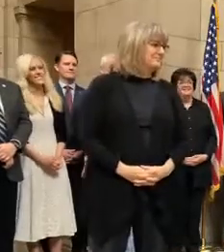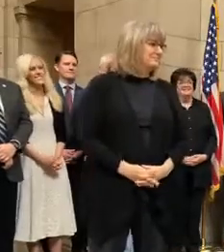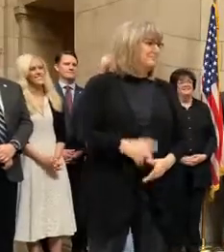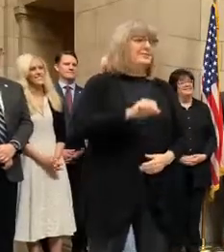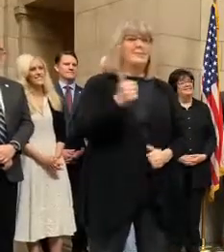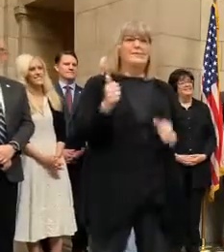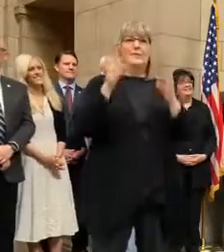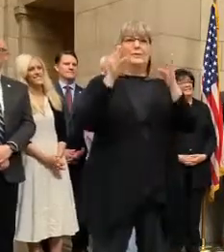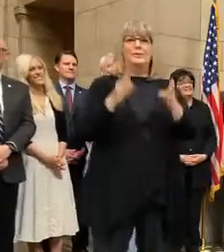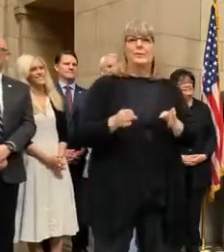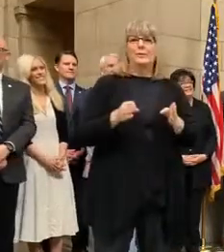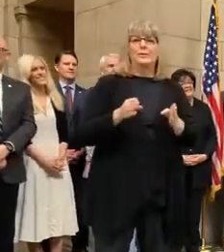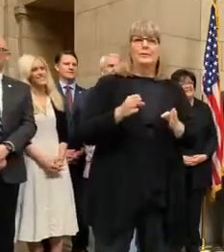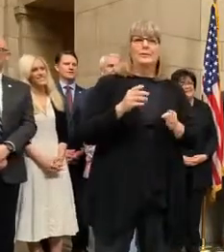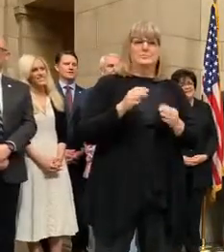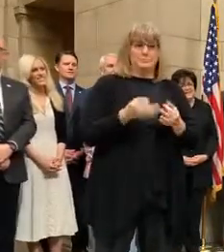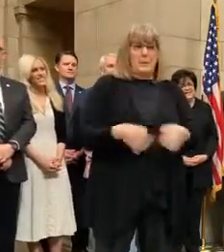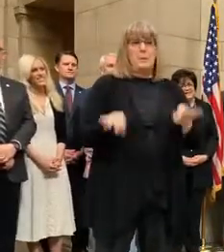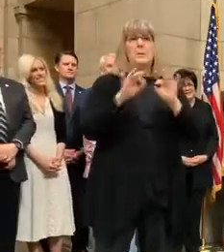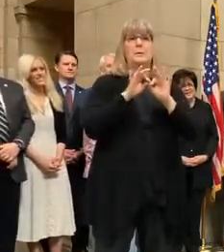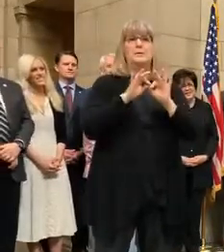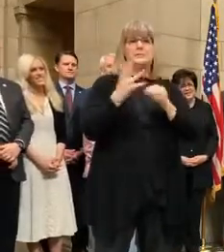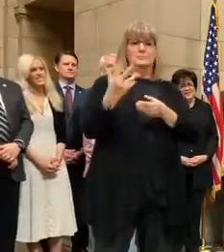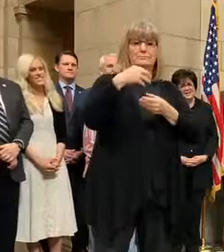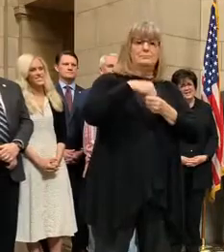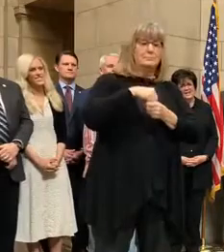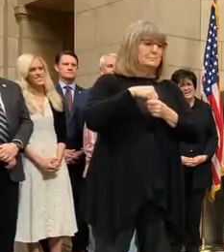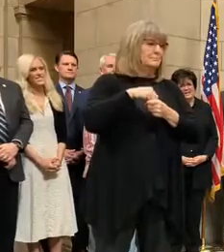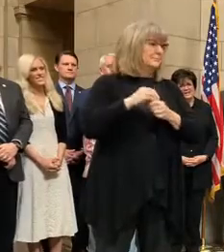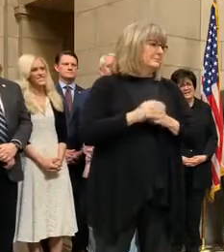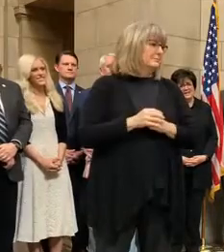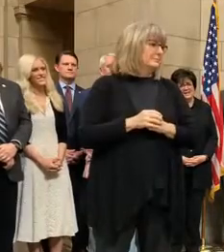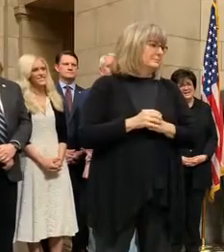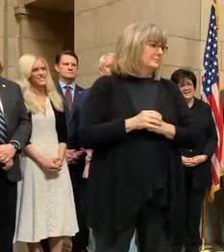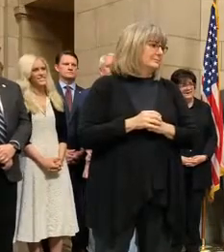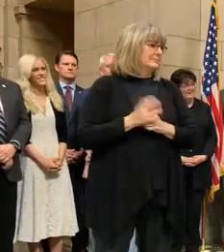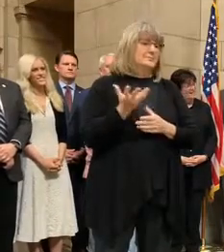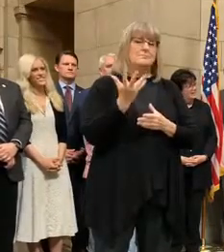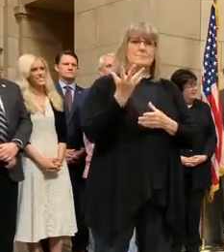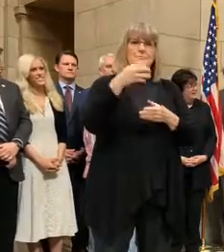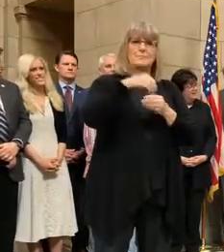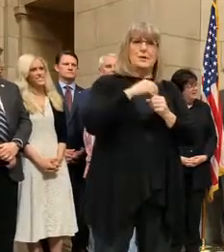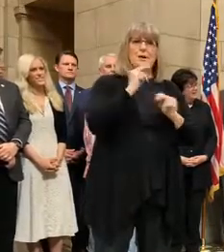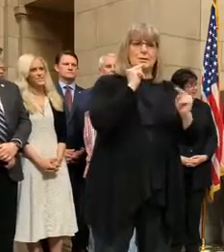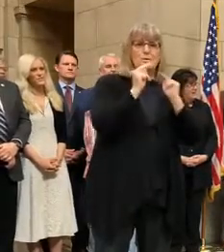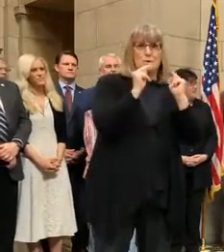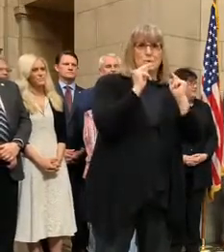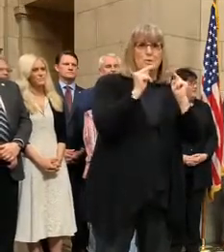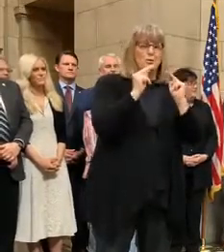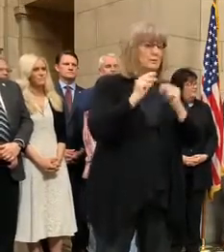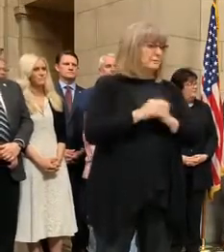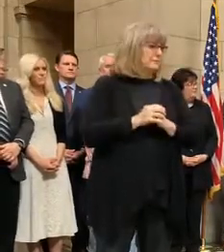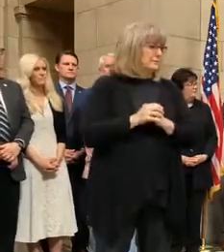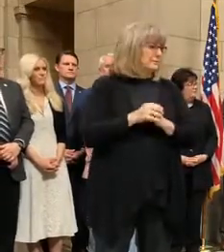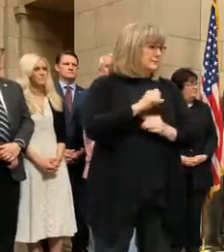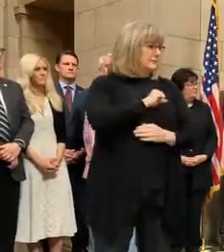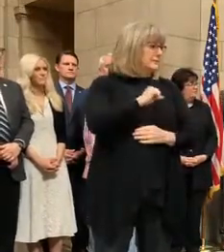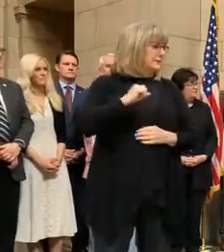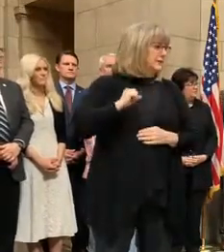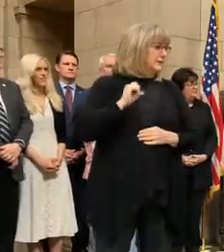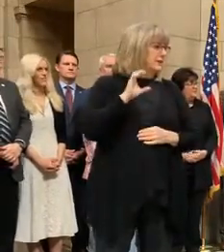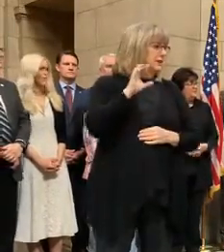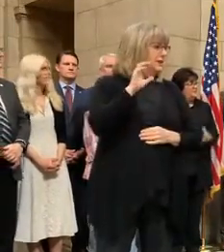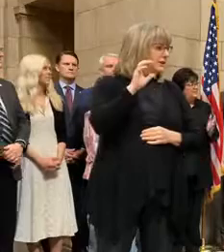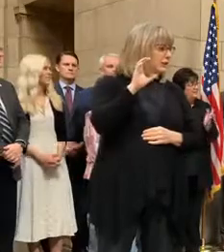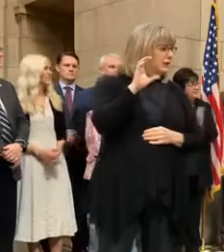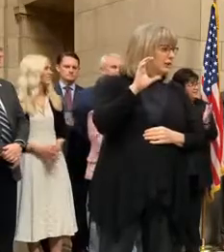Another person who was an integral part of the team in making all this happen and part of the negotiations that helped us get this all done was Senator Kurt